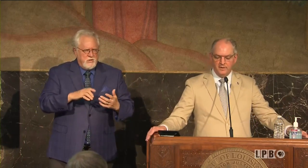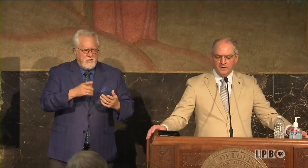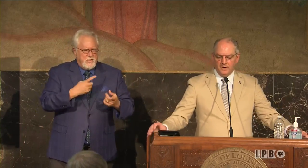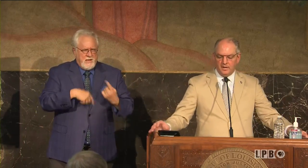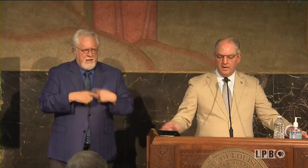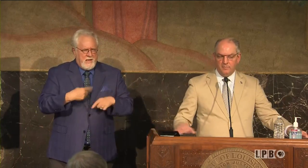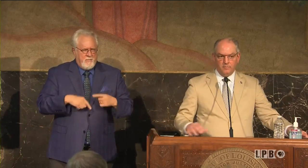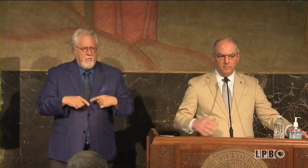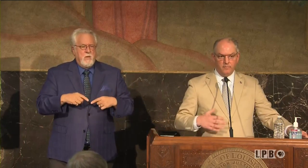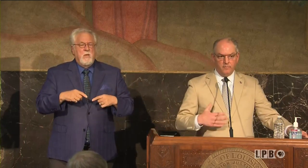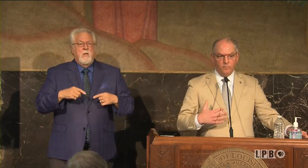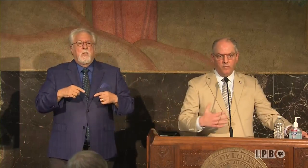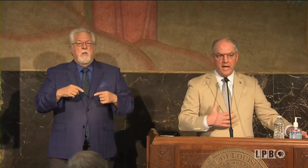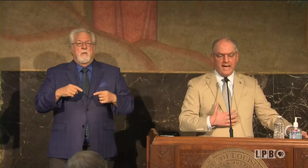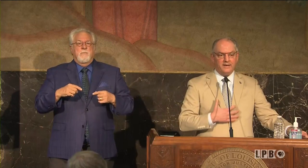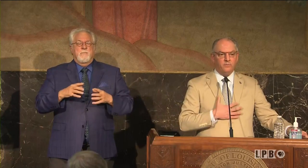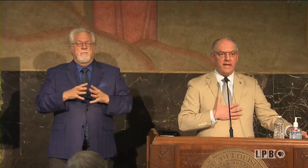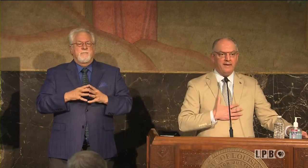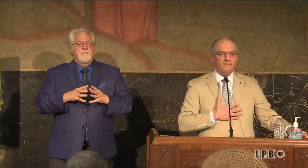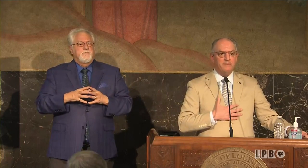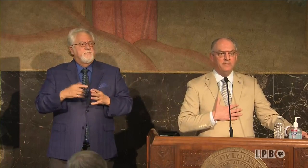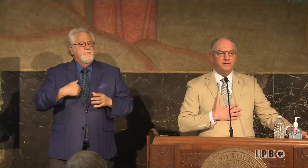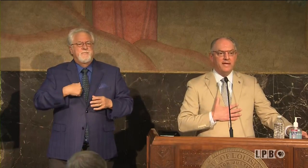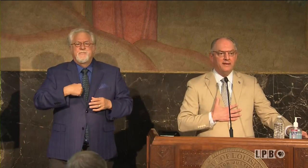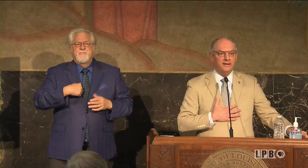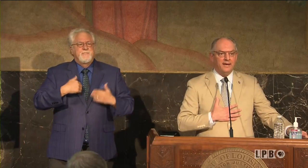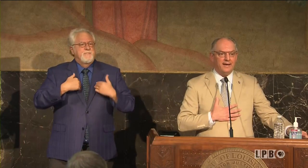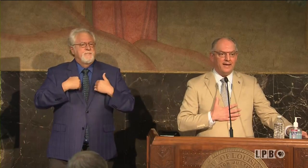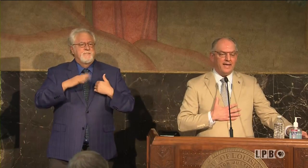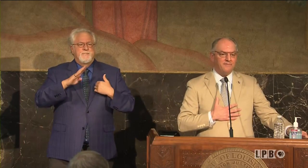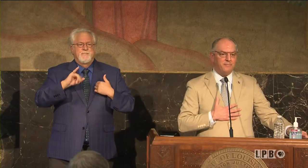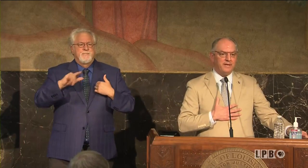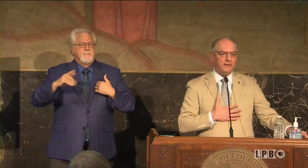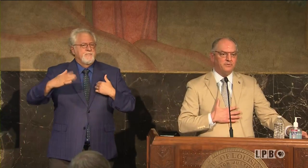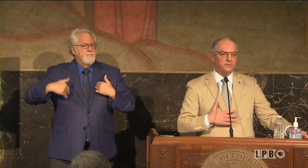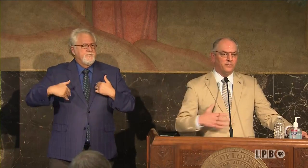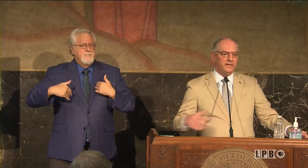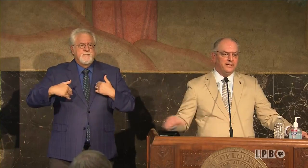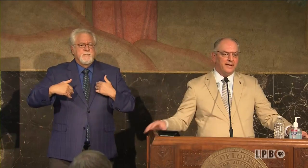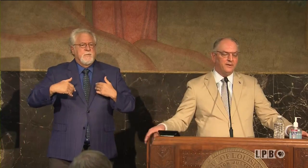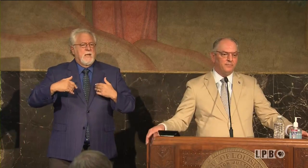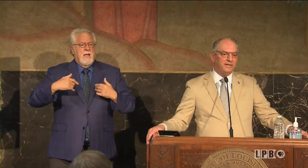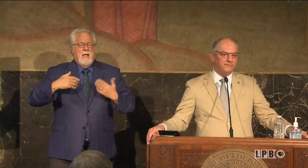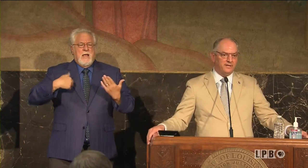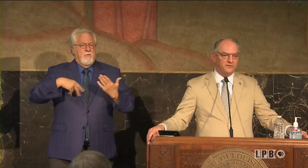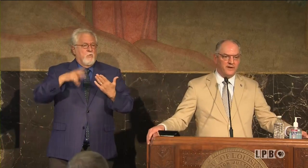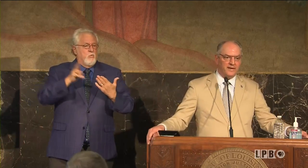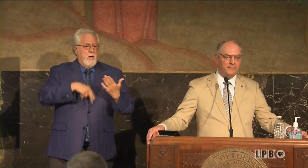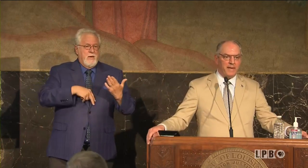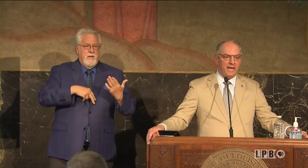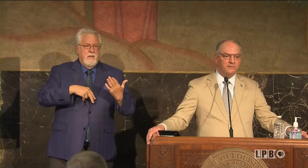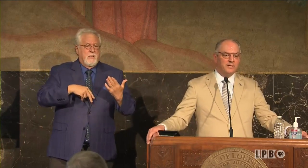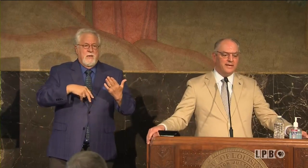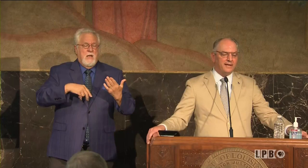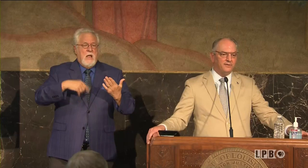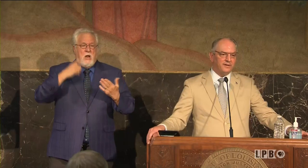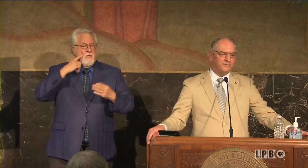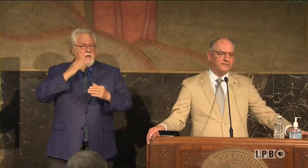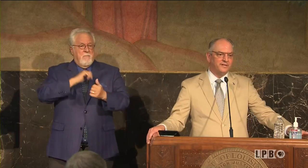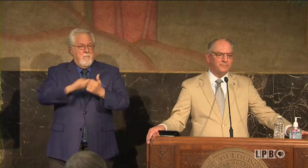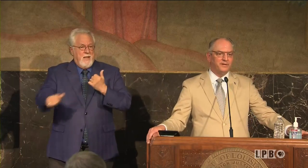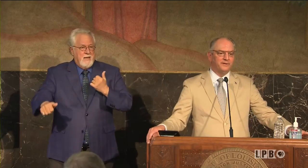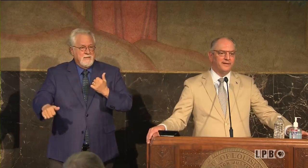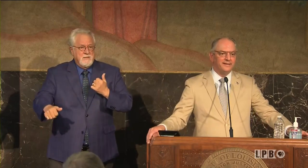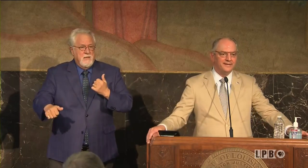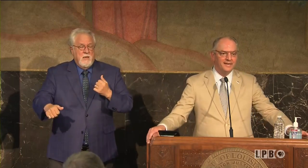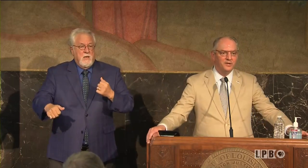up. I don't have that bill yet. I haven't been able to read it. I don't believe it is finally passed, and I don't ever sit